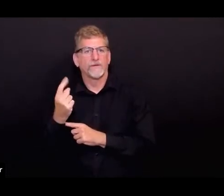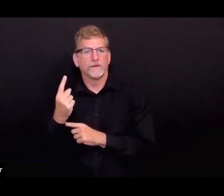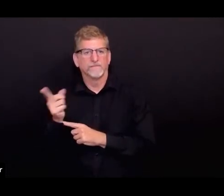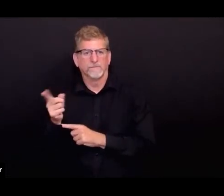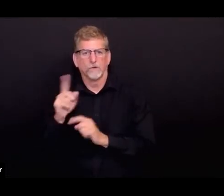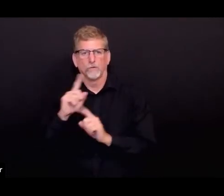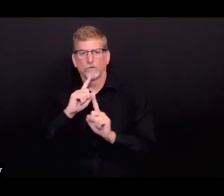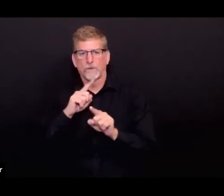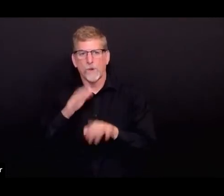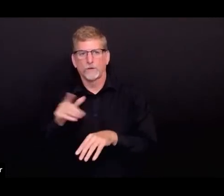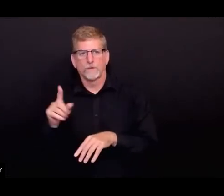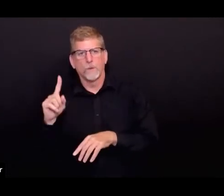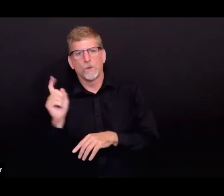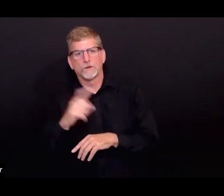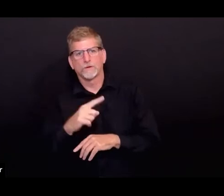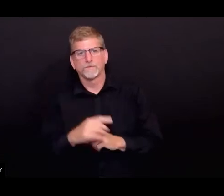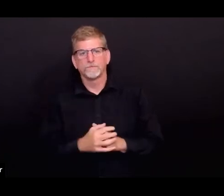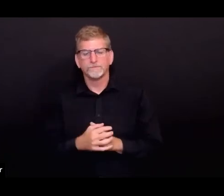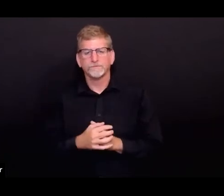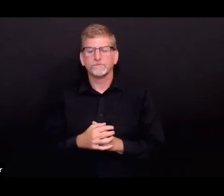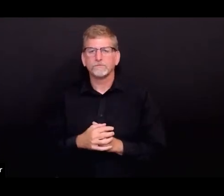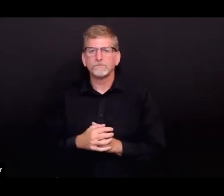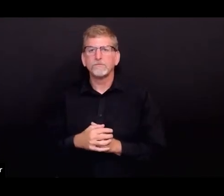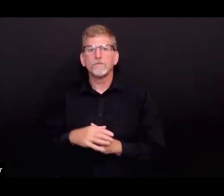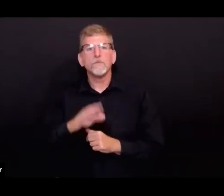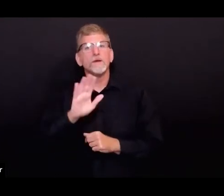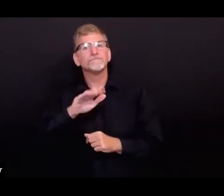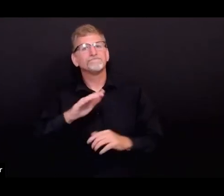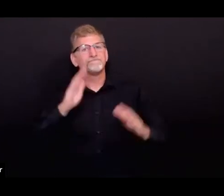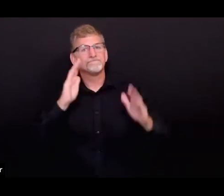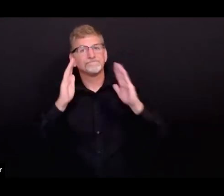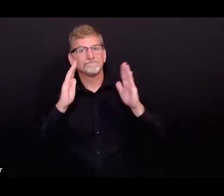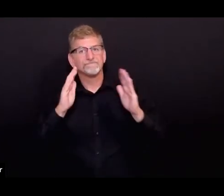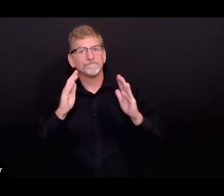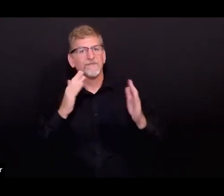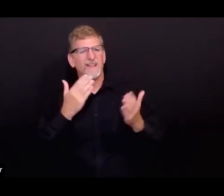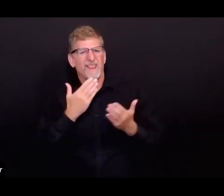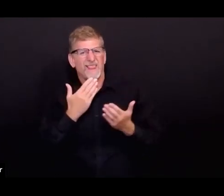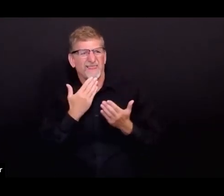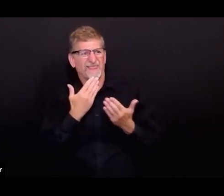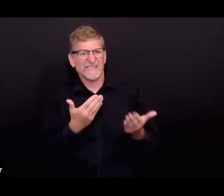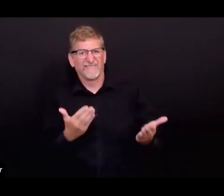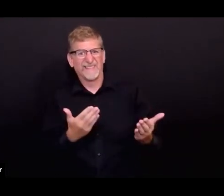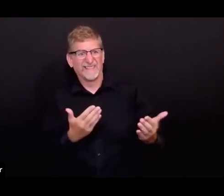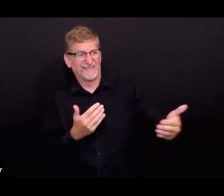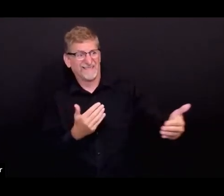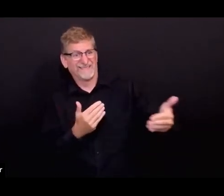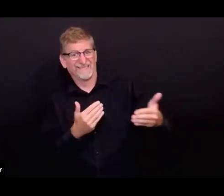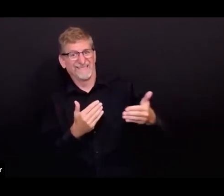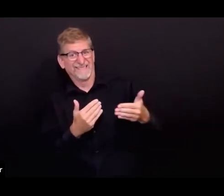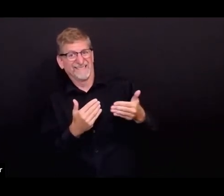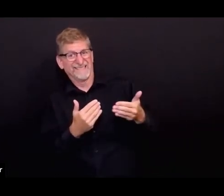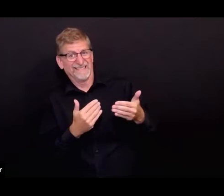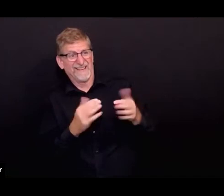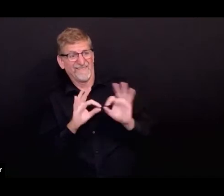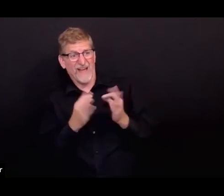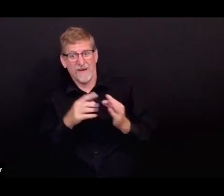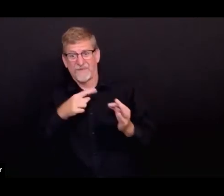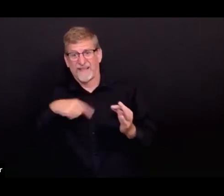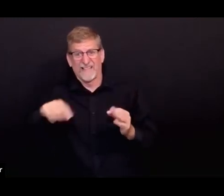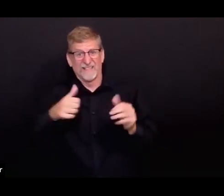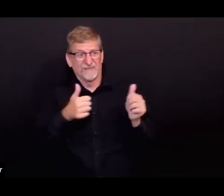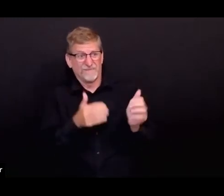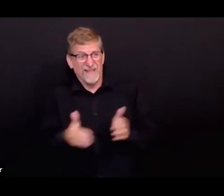Hello, I know we're a month out from Thanksgiving and families are making their holiday plans right now. What would you say to families,